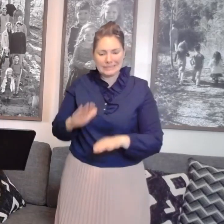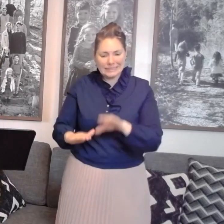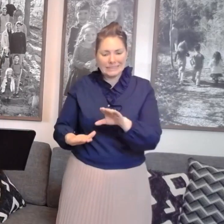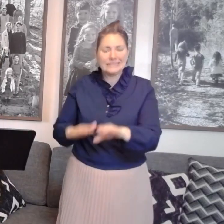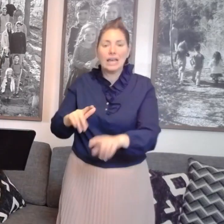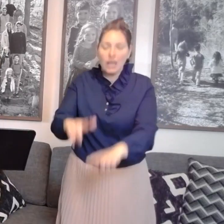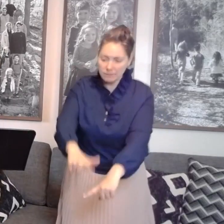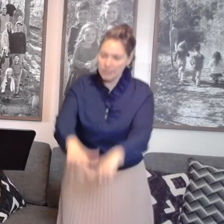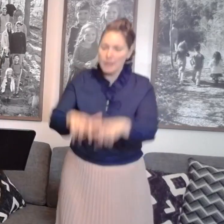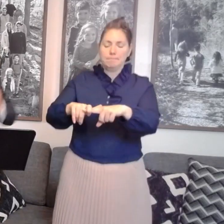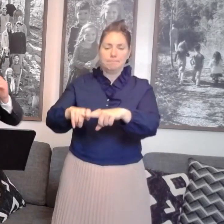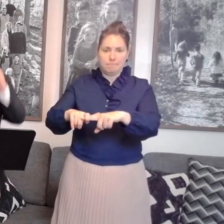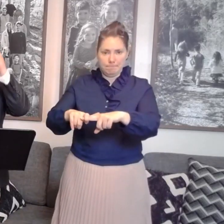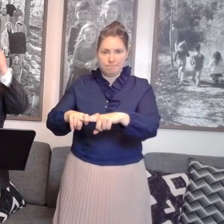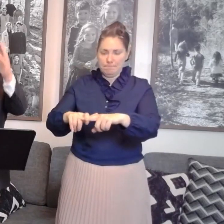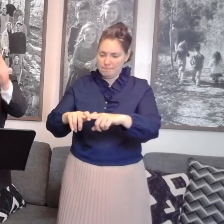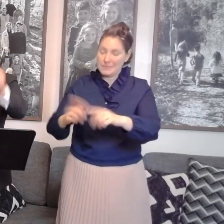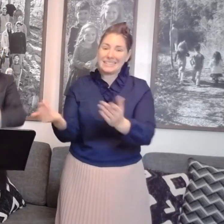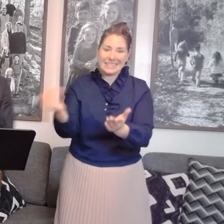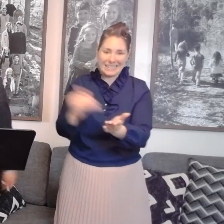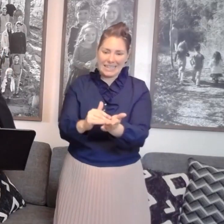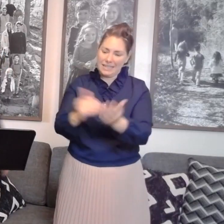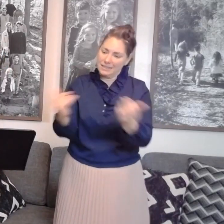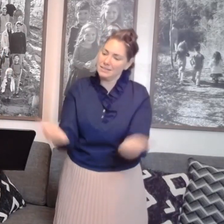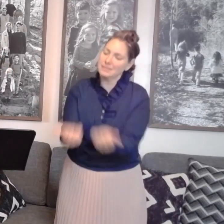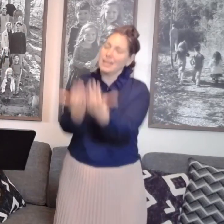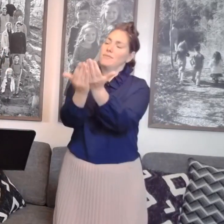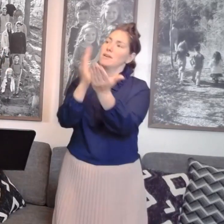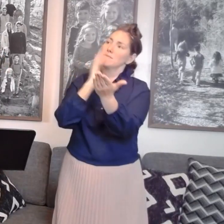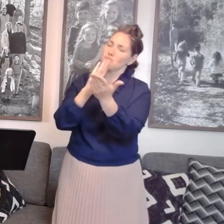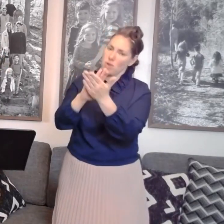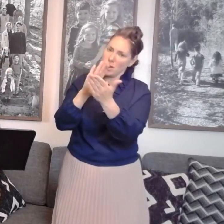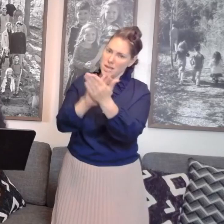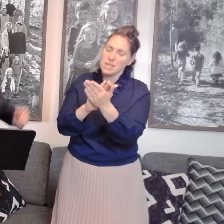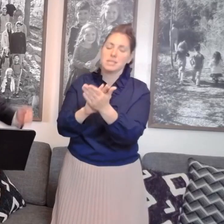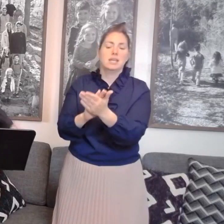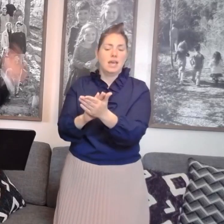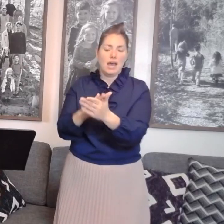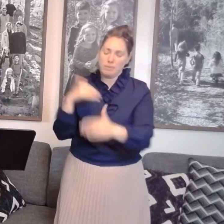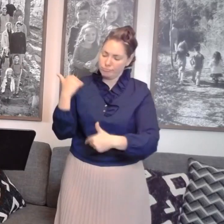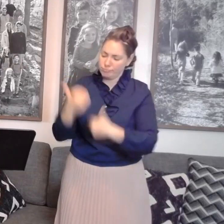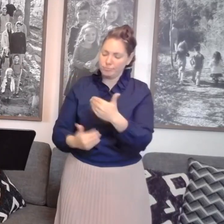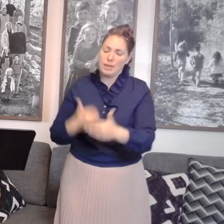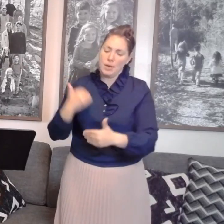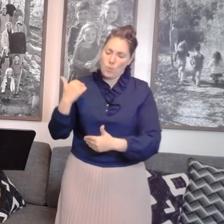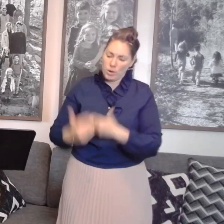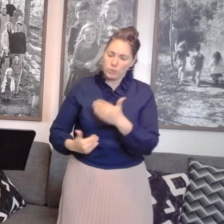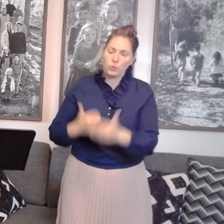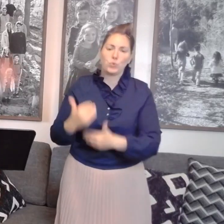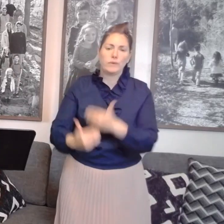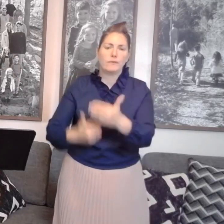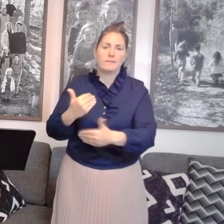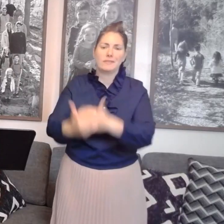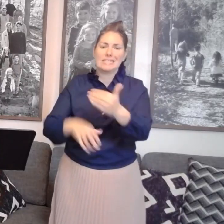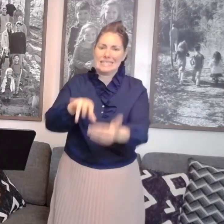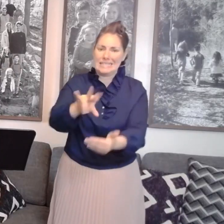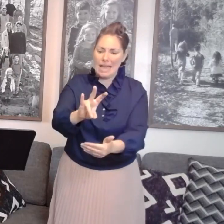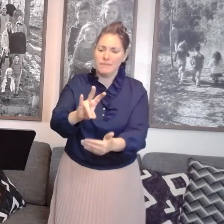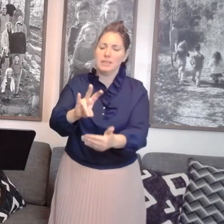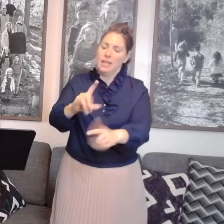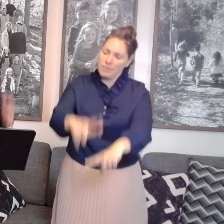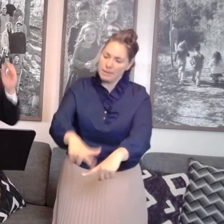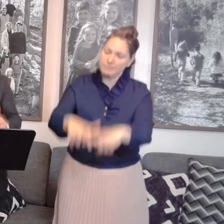and he sacrificed and he praised. Seven more steps and he praised and he